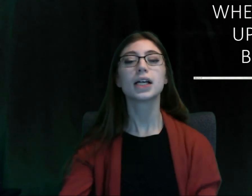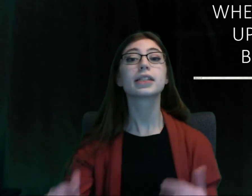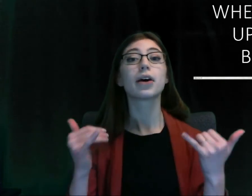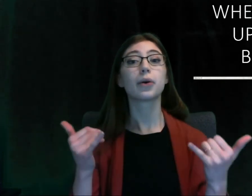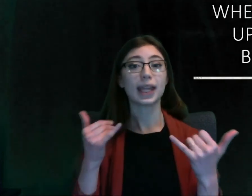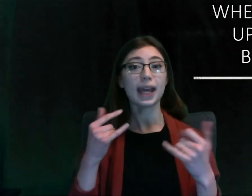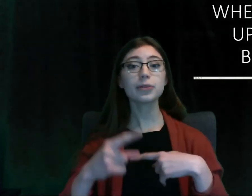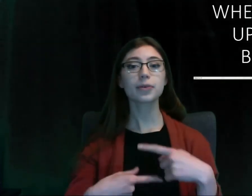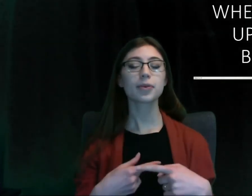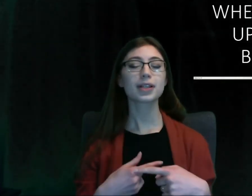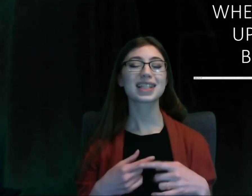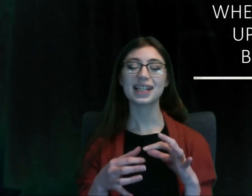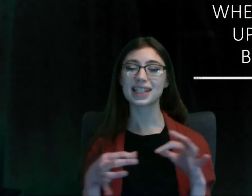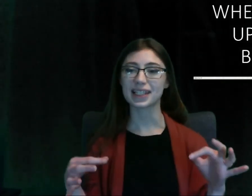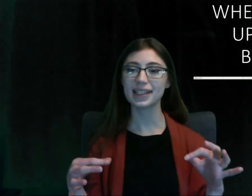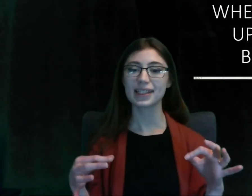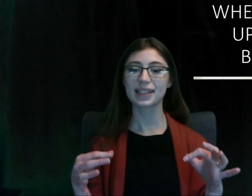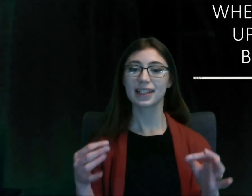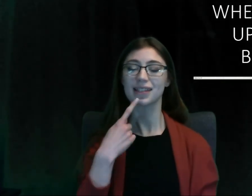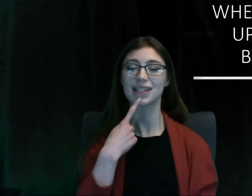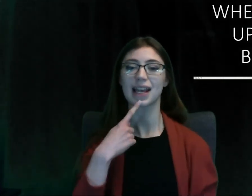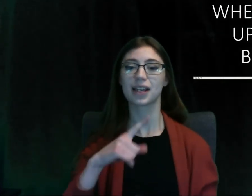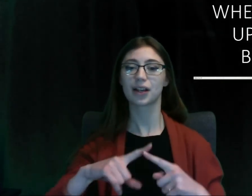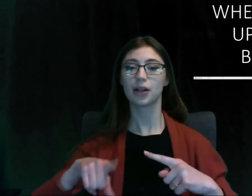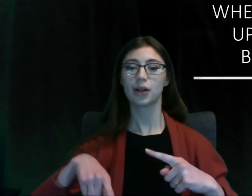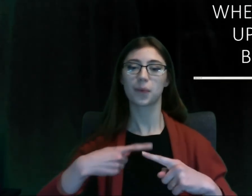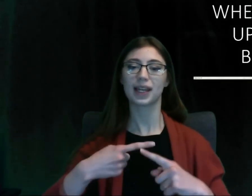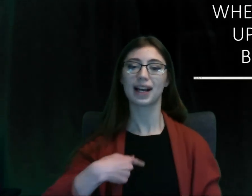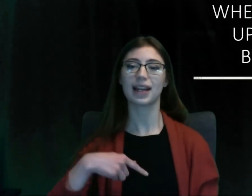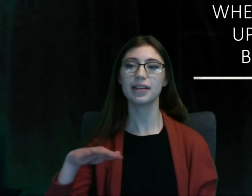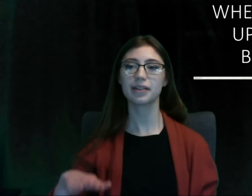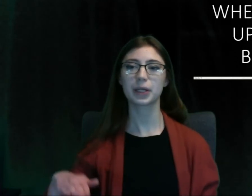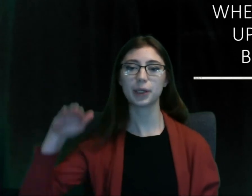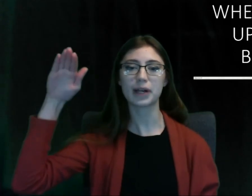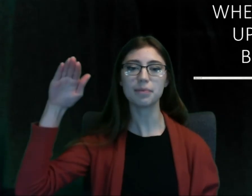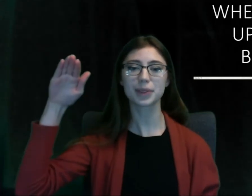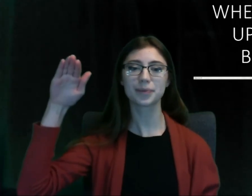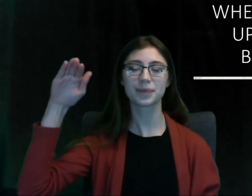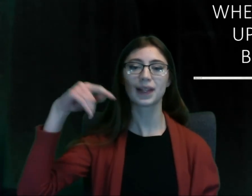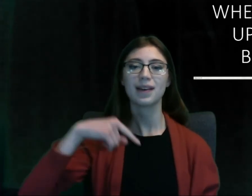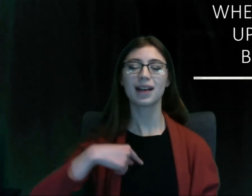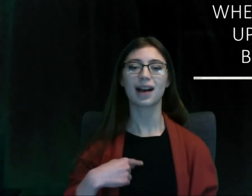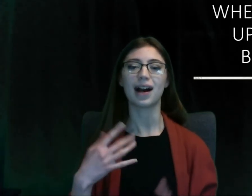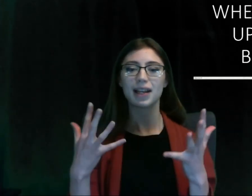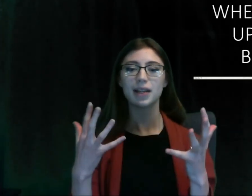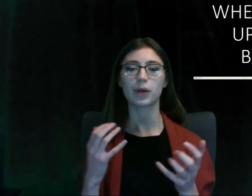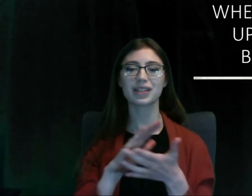So now, sign a sentence. Say, when I grow up, I want to